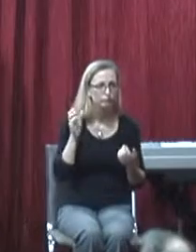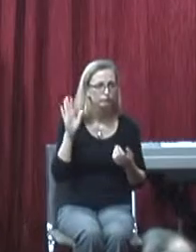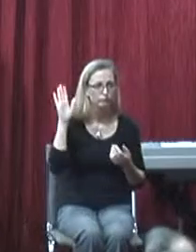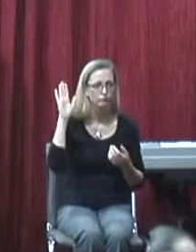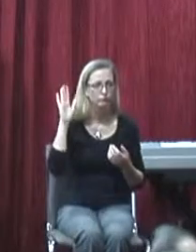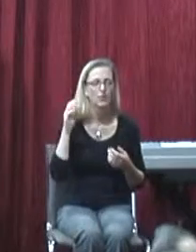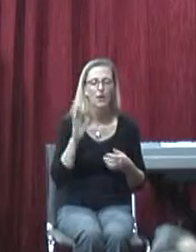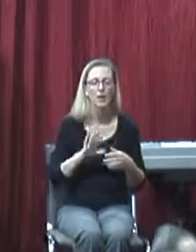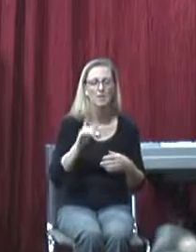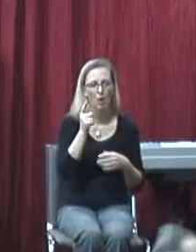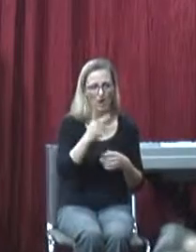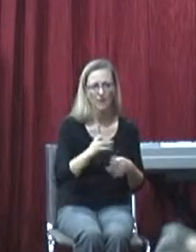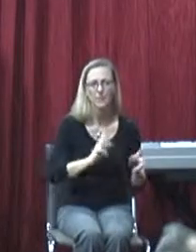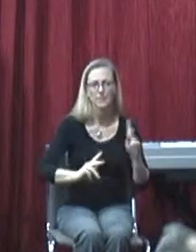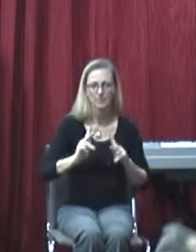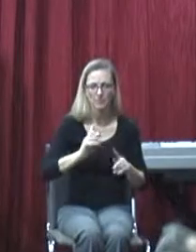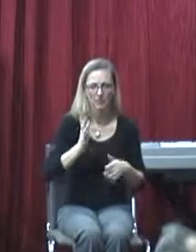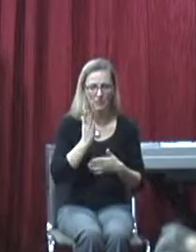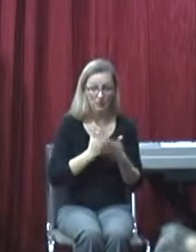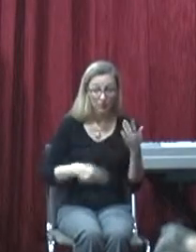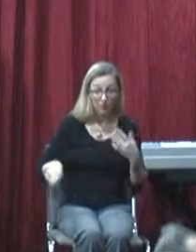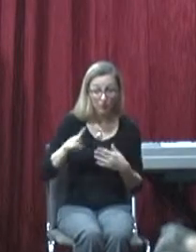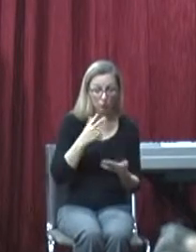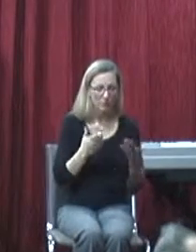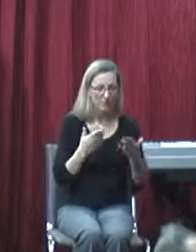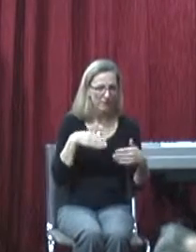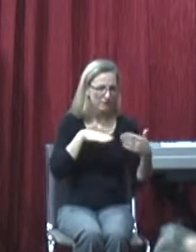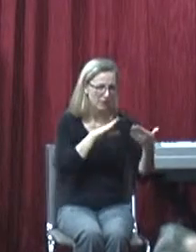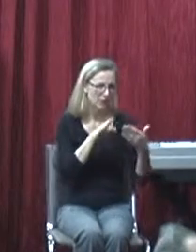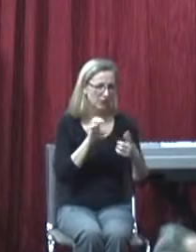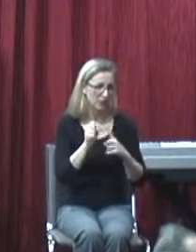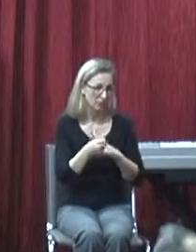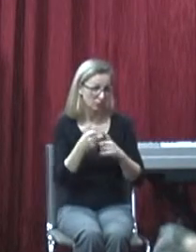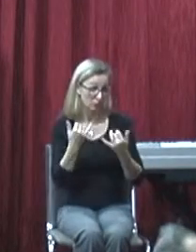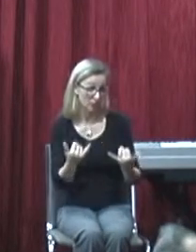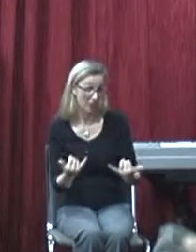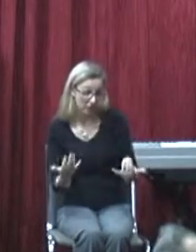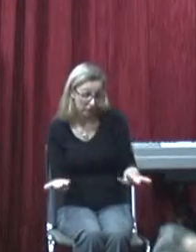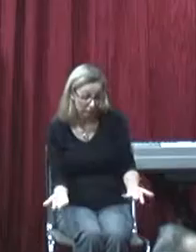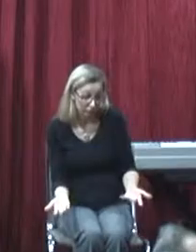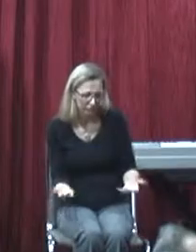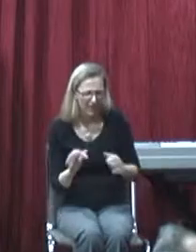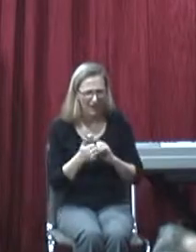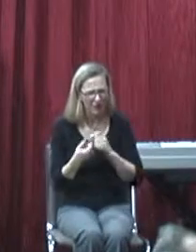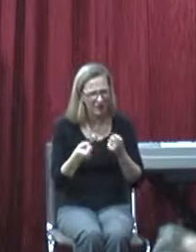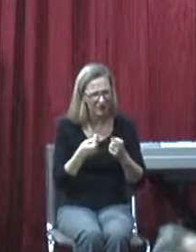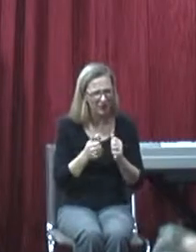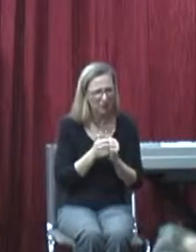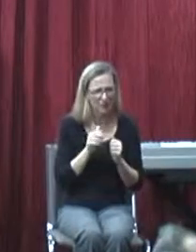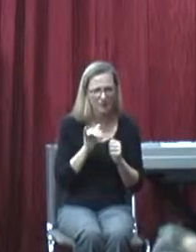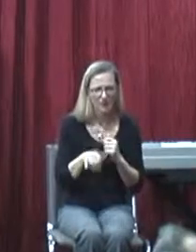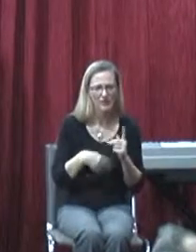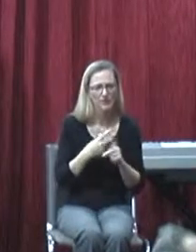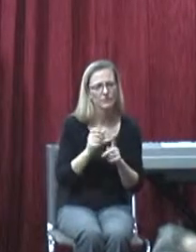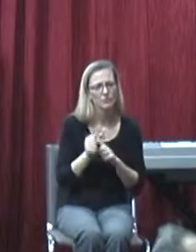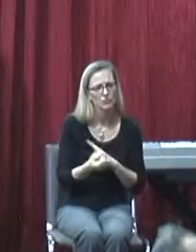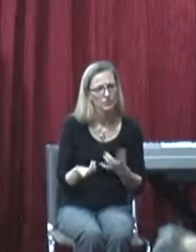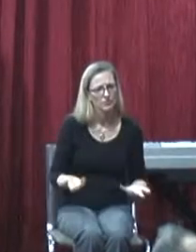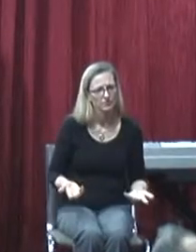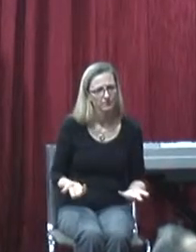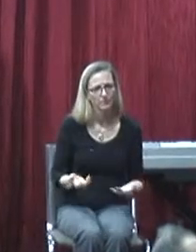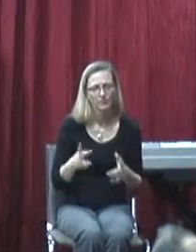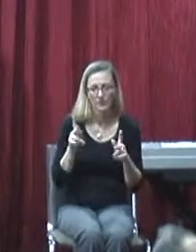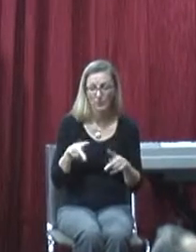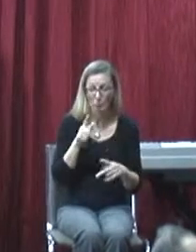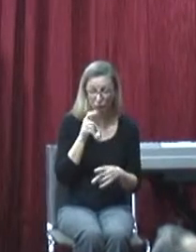people. Some of you might be facing those circumstances right now. How do you deal with such a situation? The